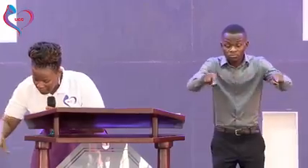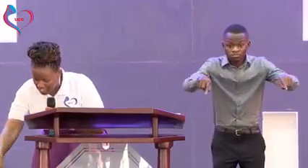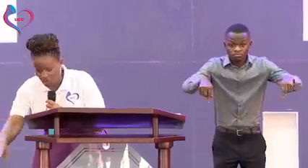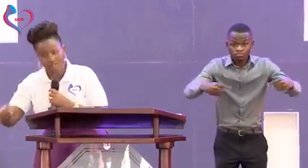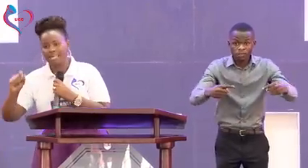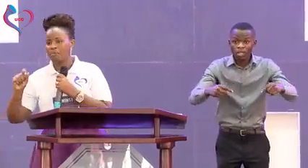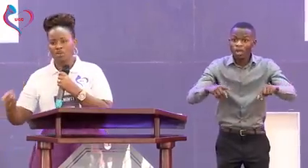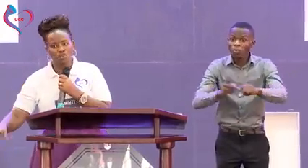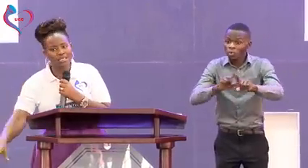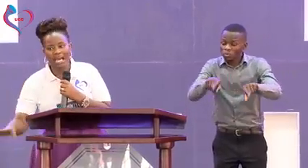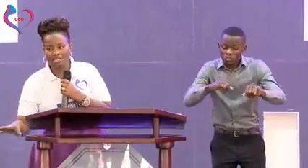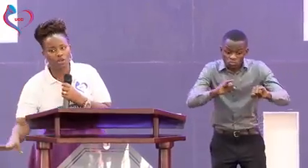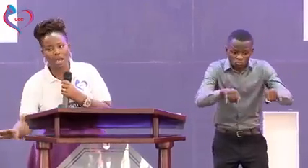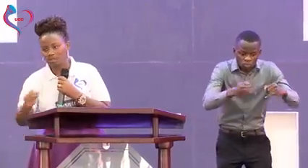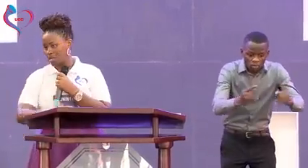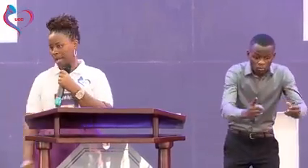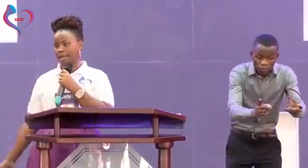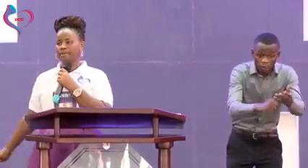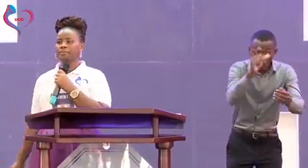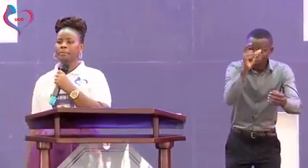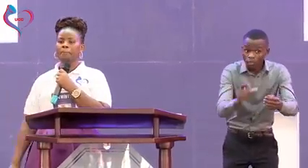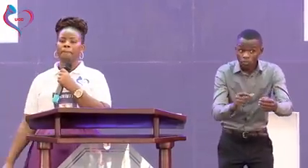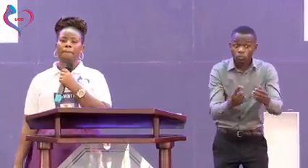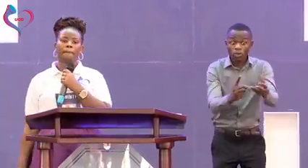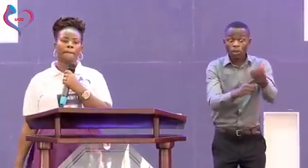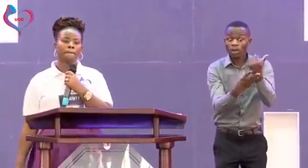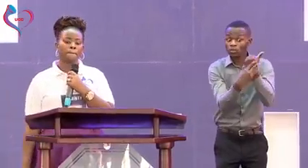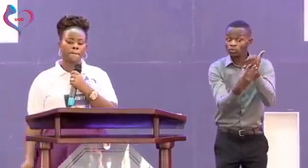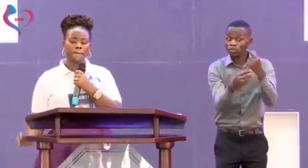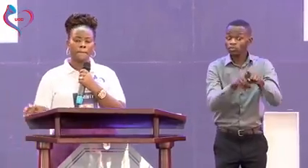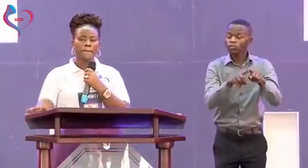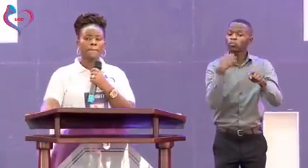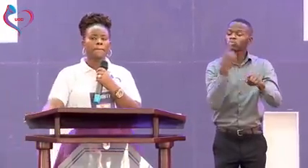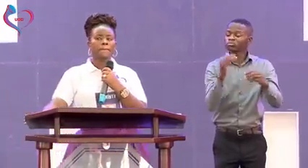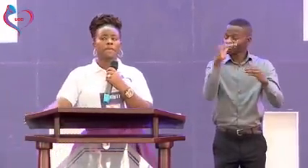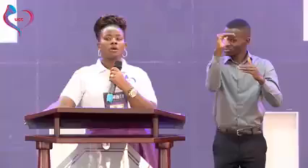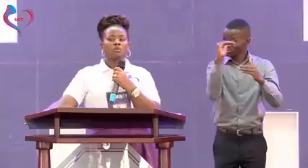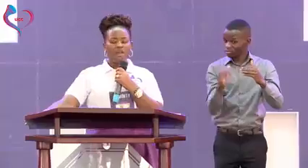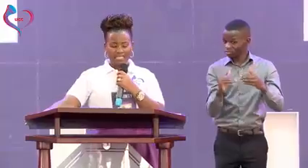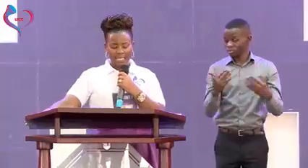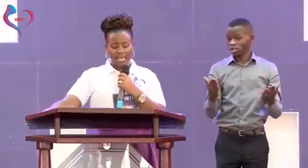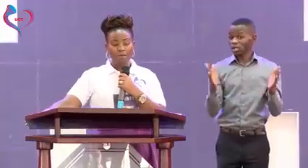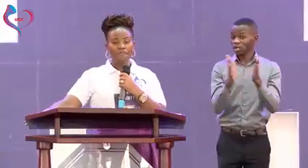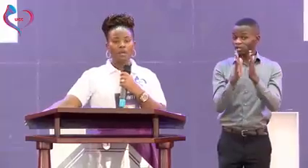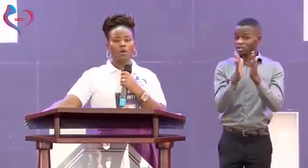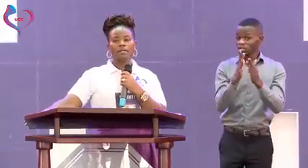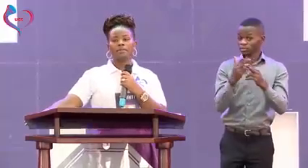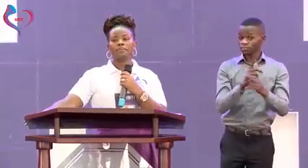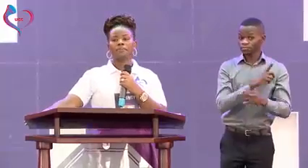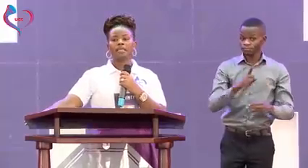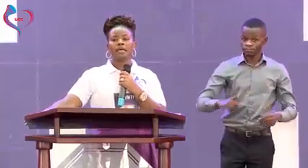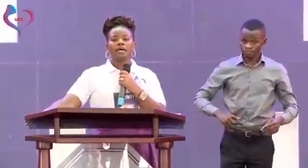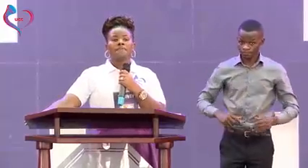we are fetching on someone who is as low as we can. Praise the name of the